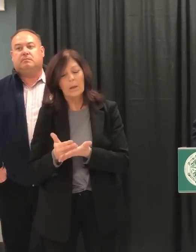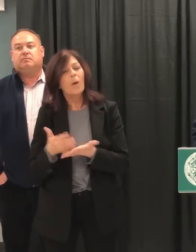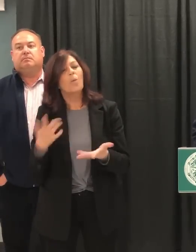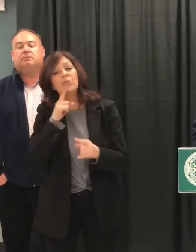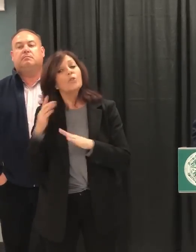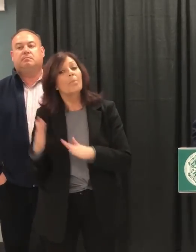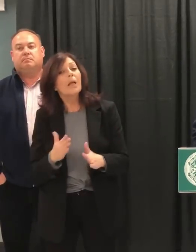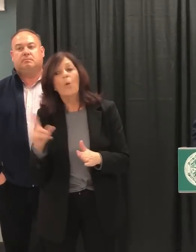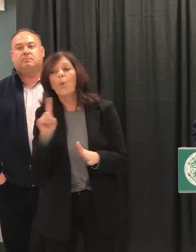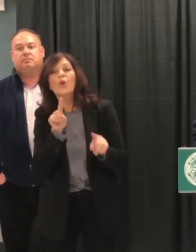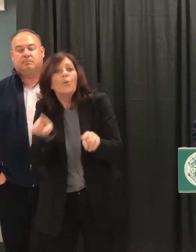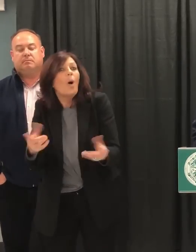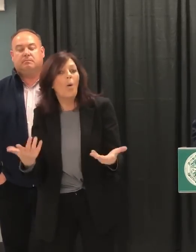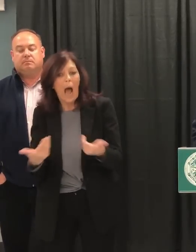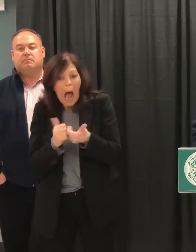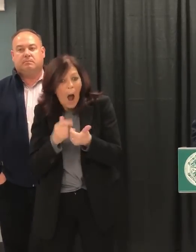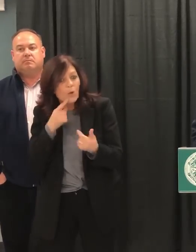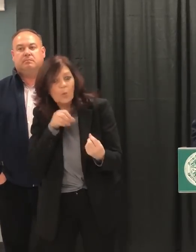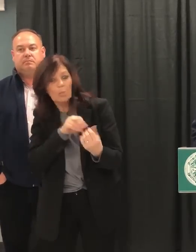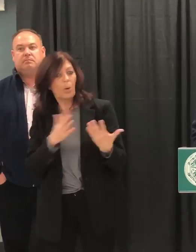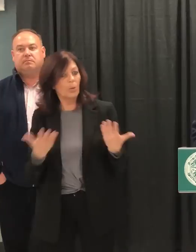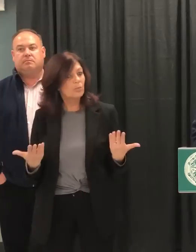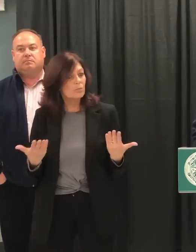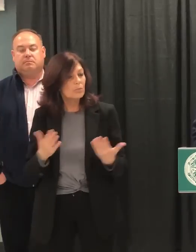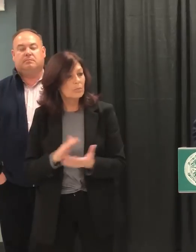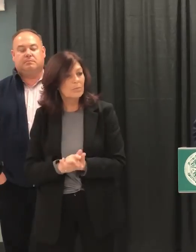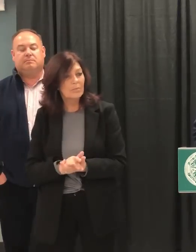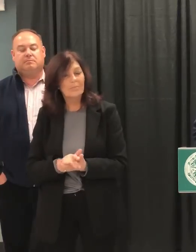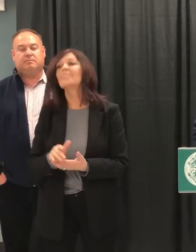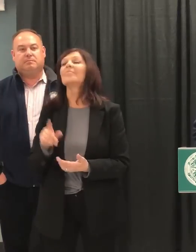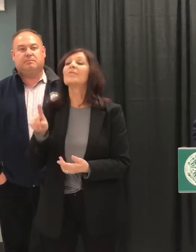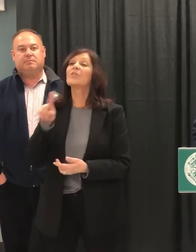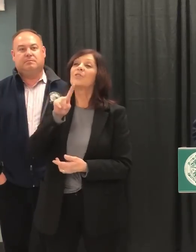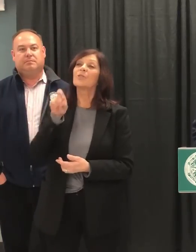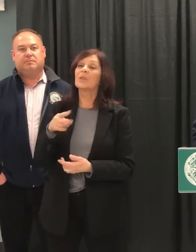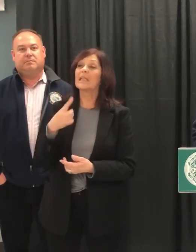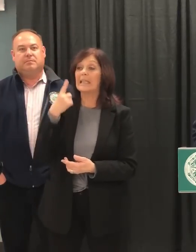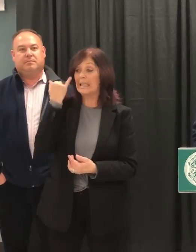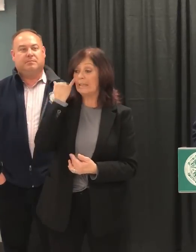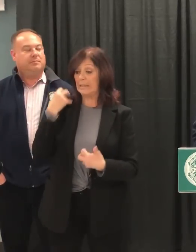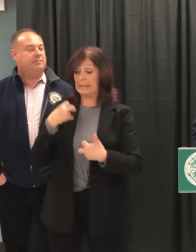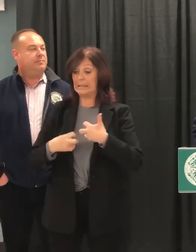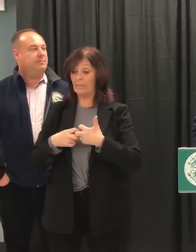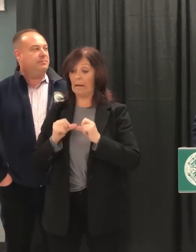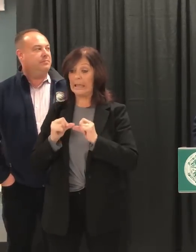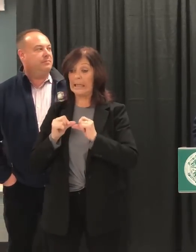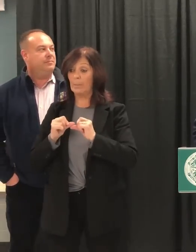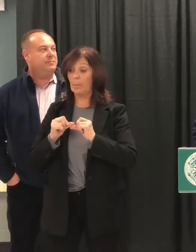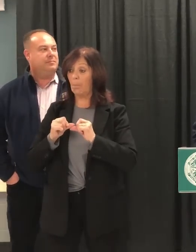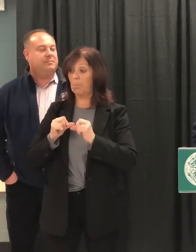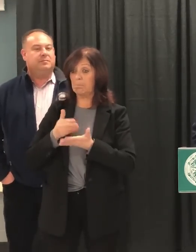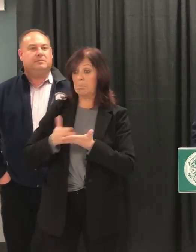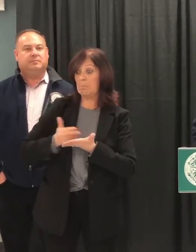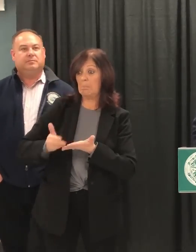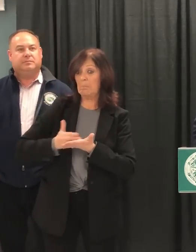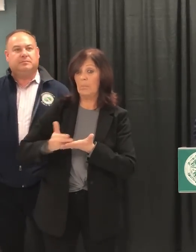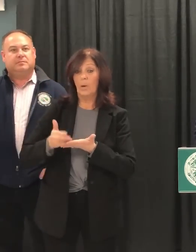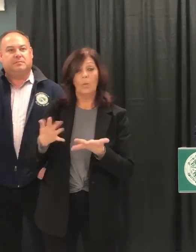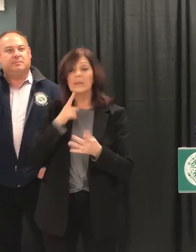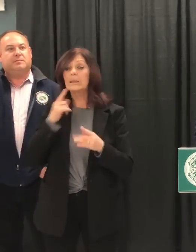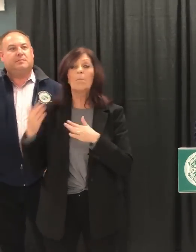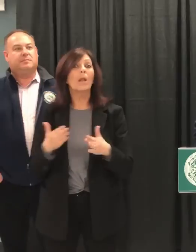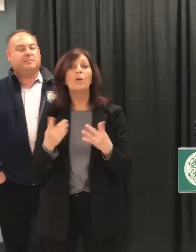attack? Where do you go from here? How do you approach this sort of situation? The question was, if it's difficult keeping up with this level of snow, what's